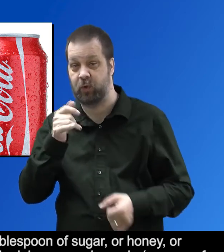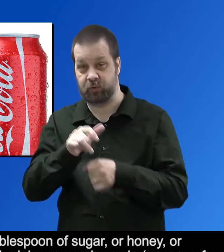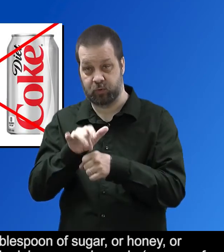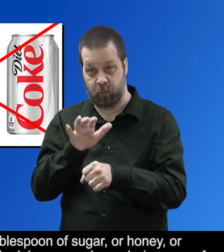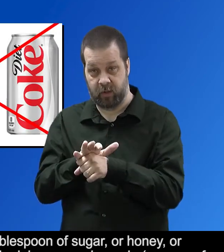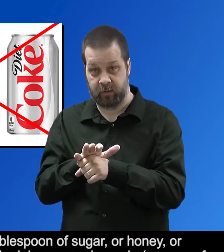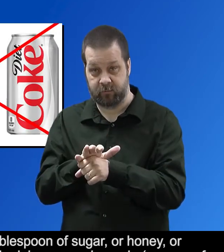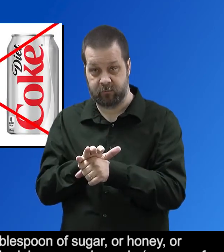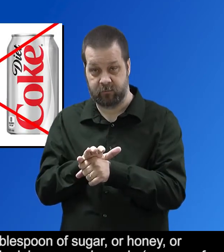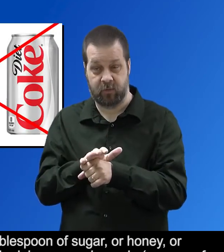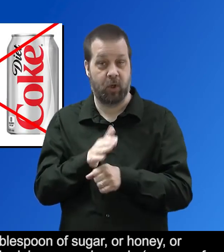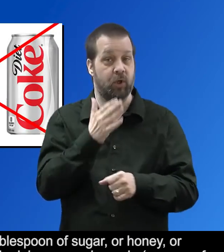no sugar-free,